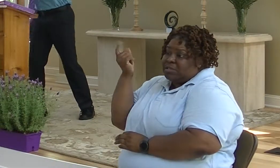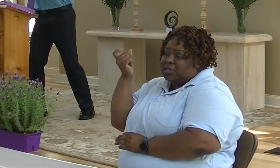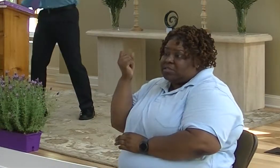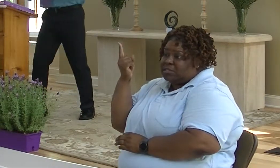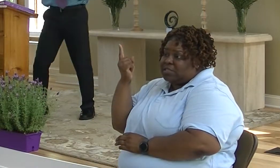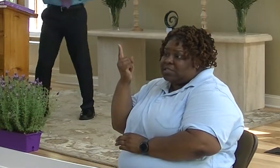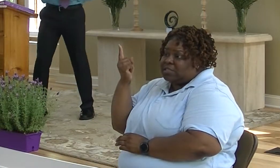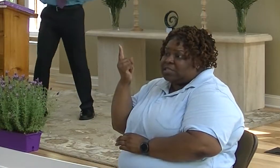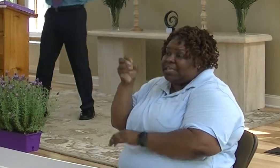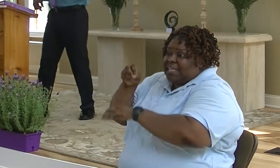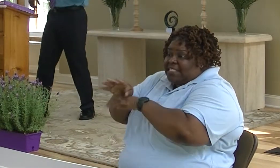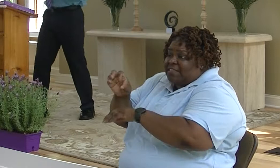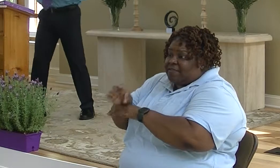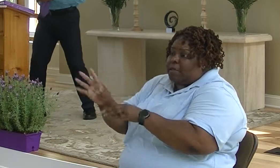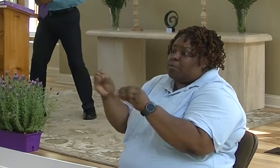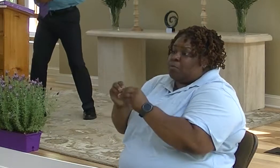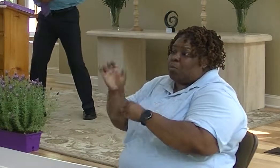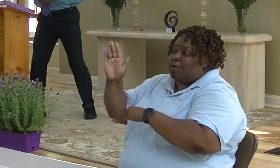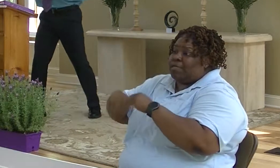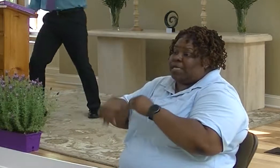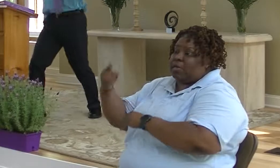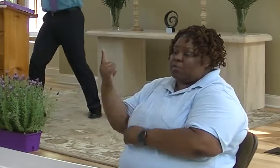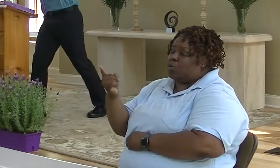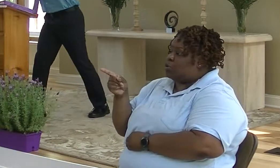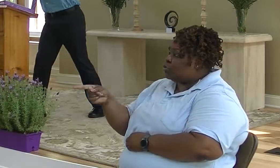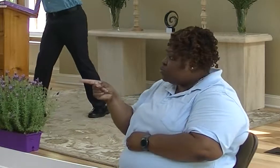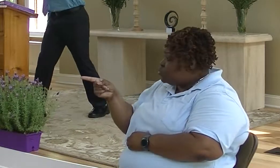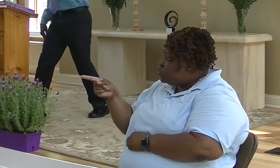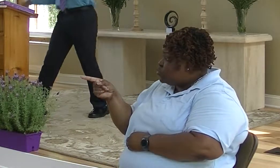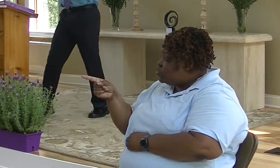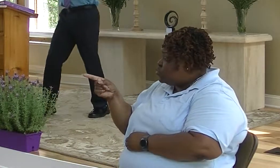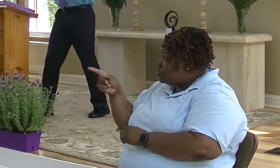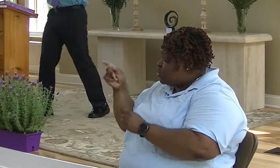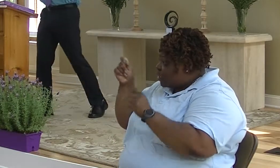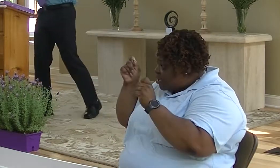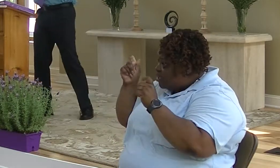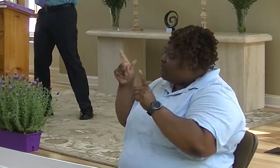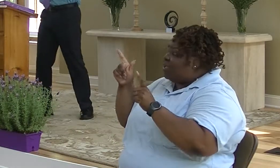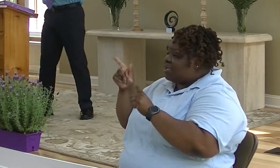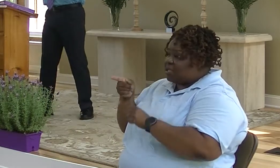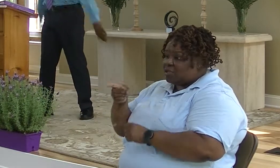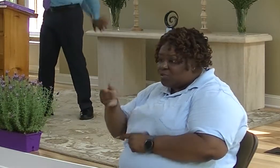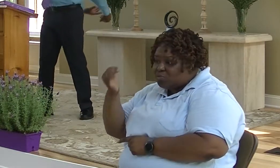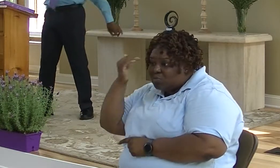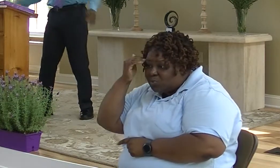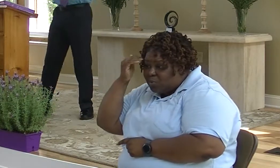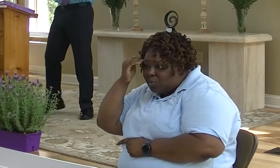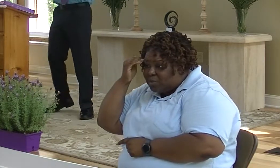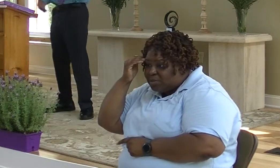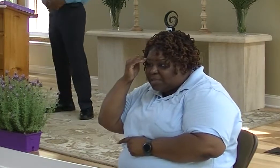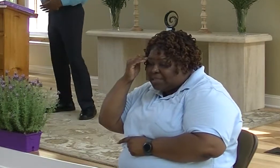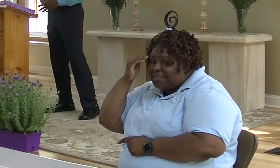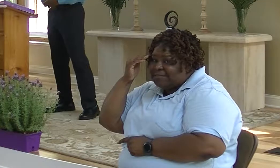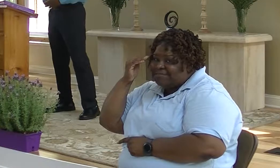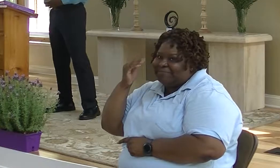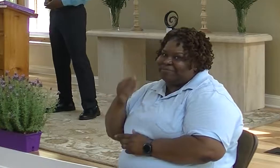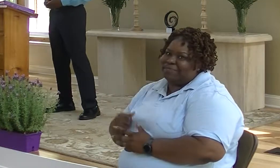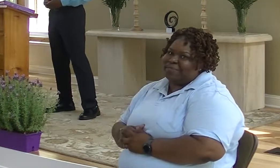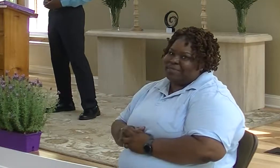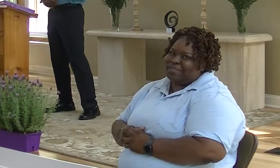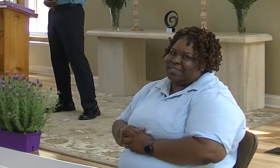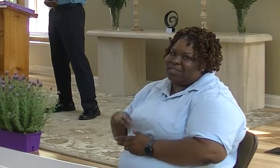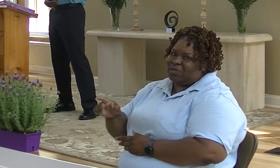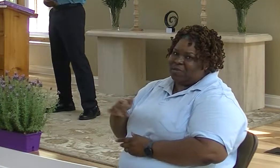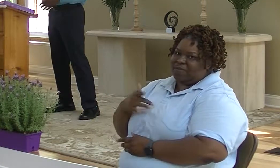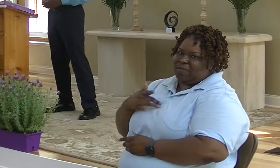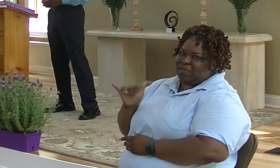or I feel like Oprah, and you get a consciousness, and you get enlightenment. I'll take the Cadillac, thank you anyway.